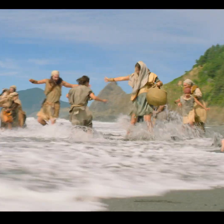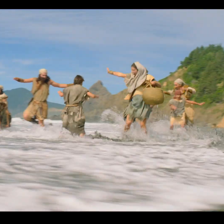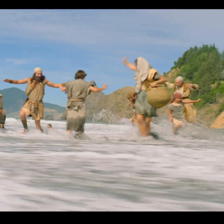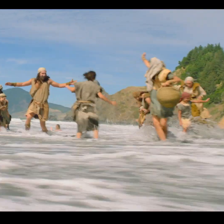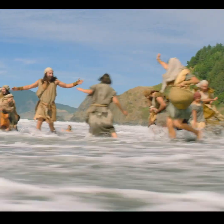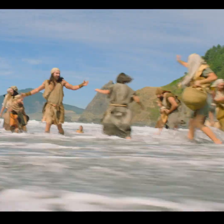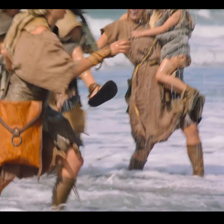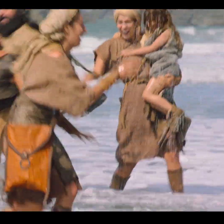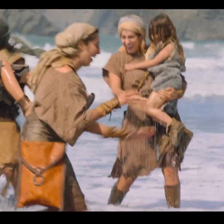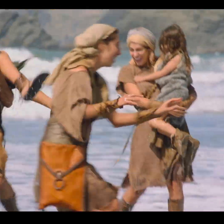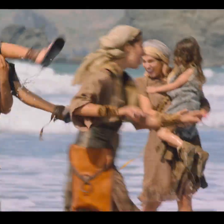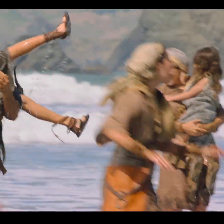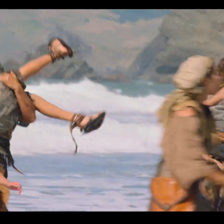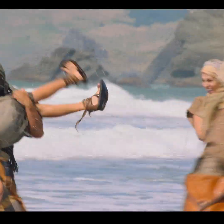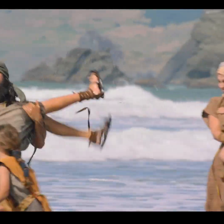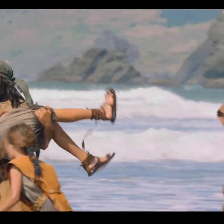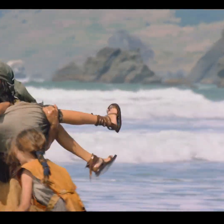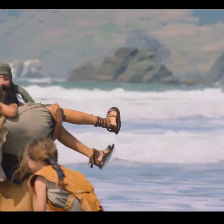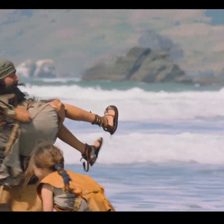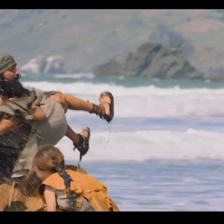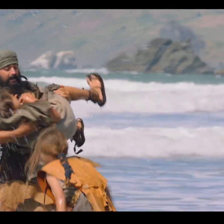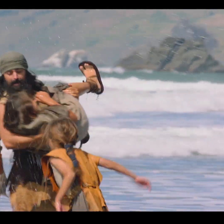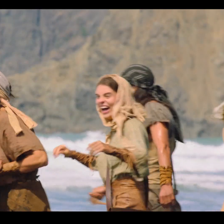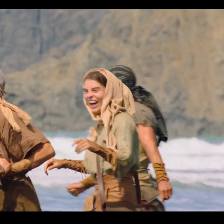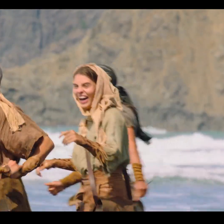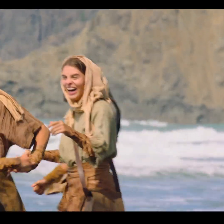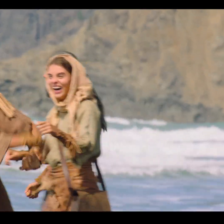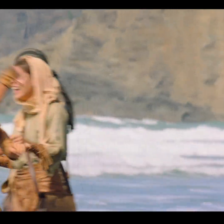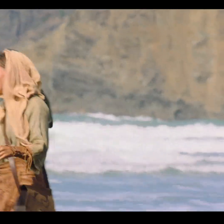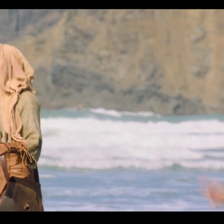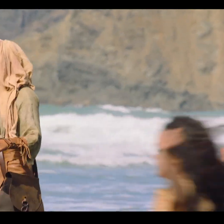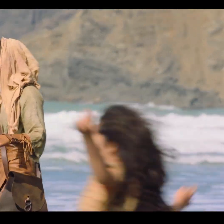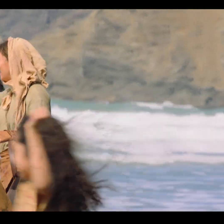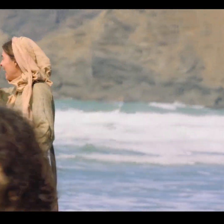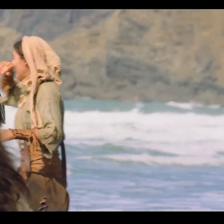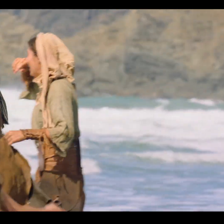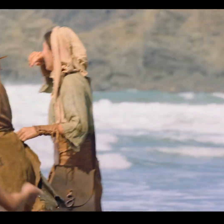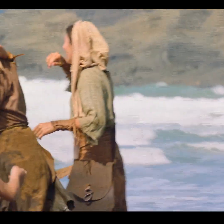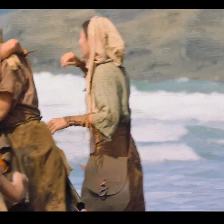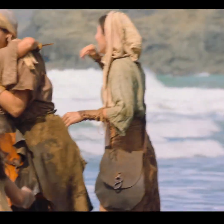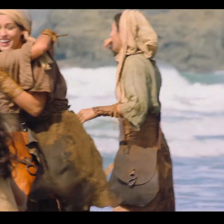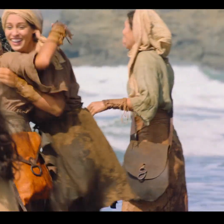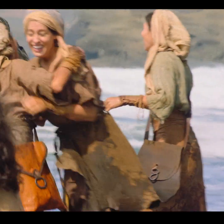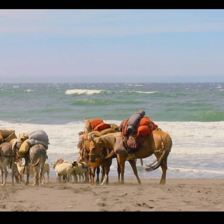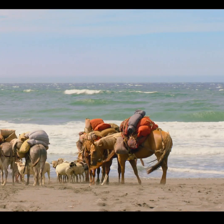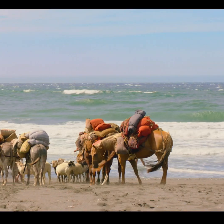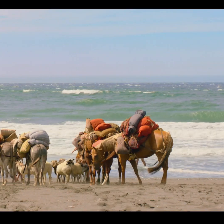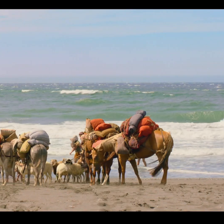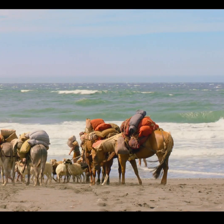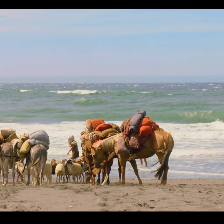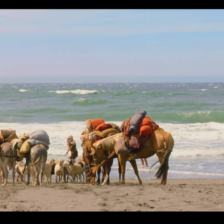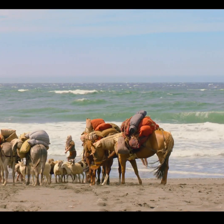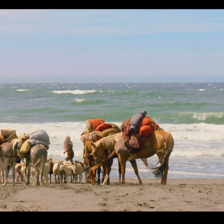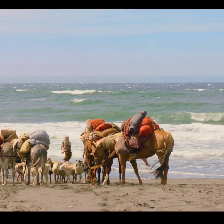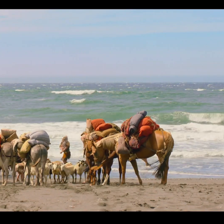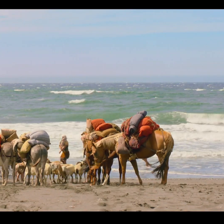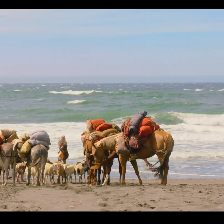I will be my snow as what it For the